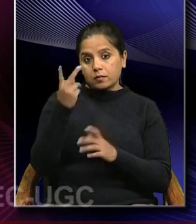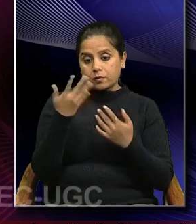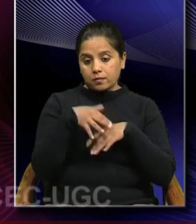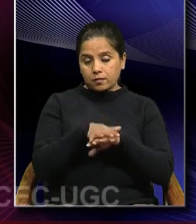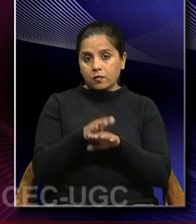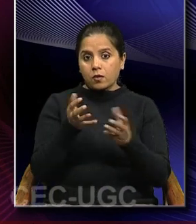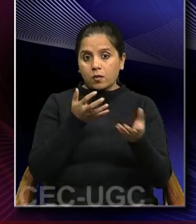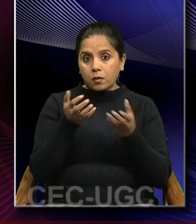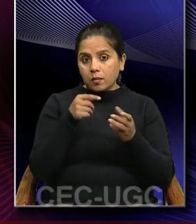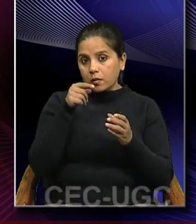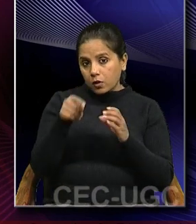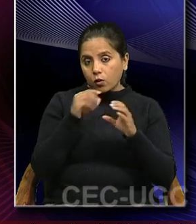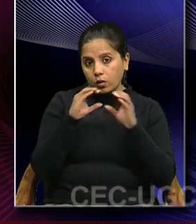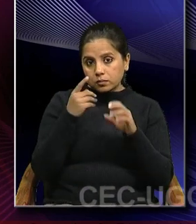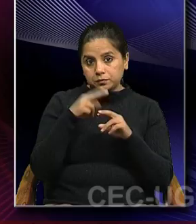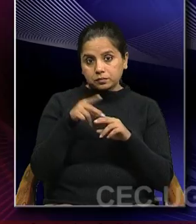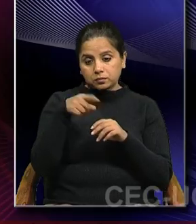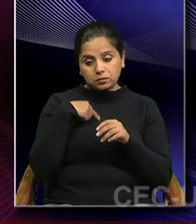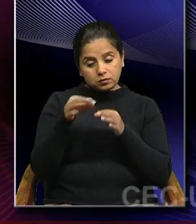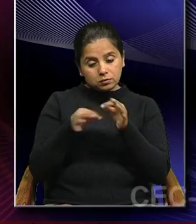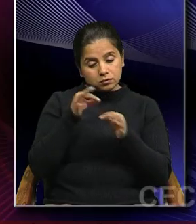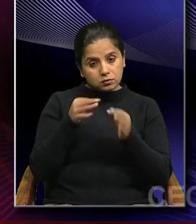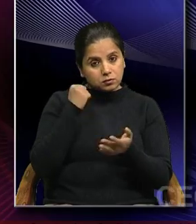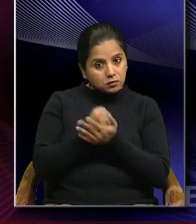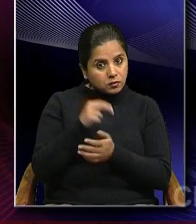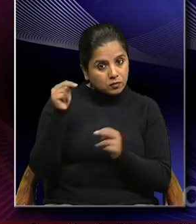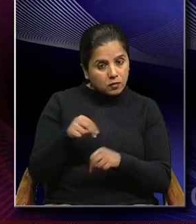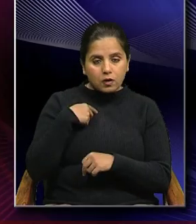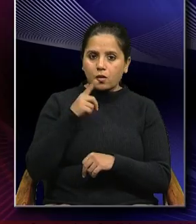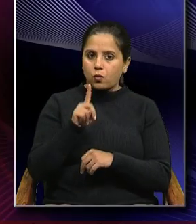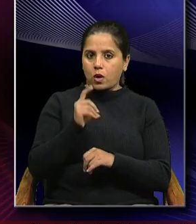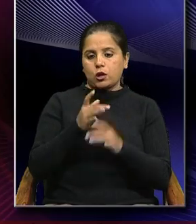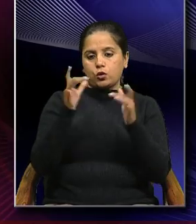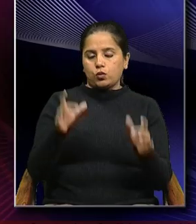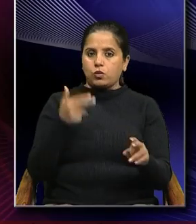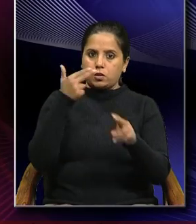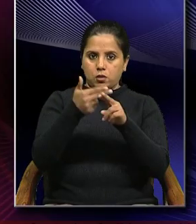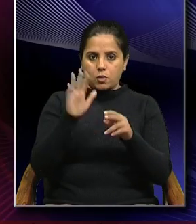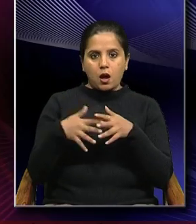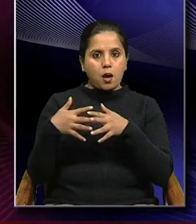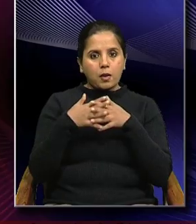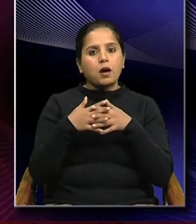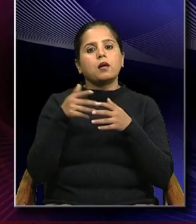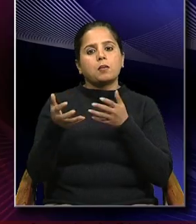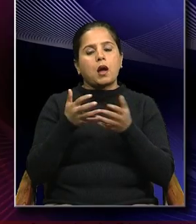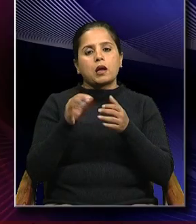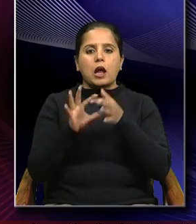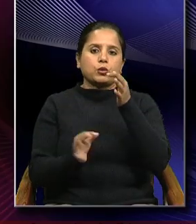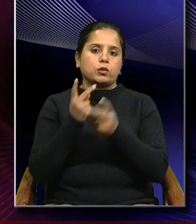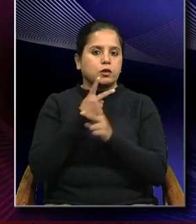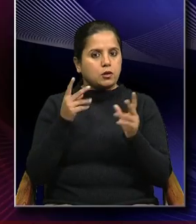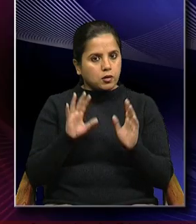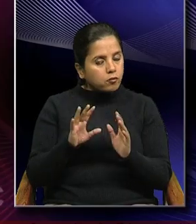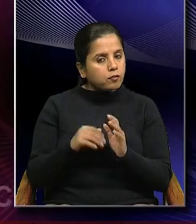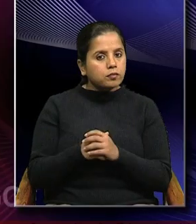marketing communication, and if we have to define it, we have one institution called American Marketing Association as